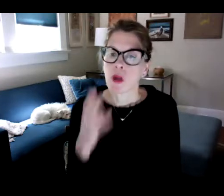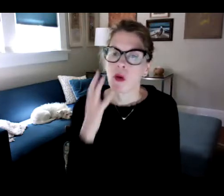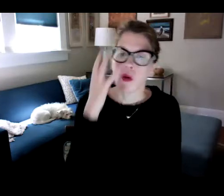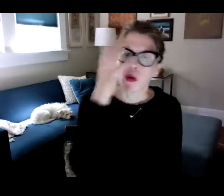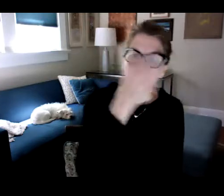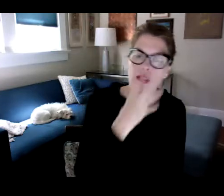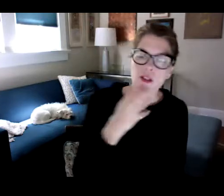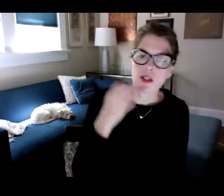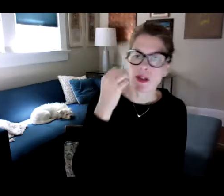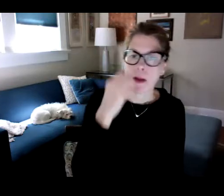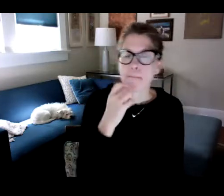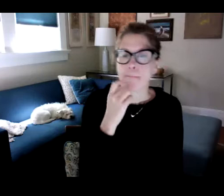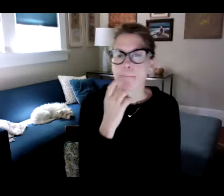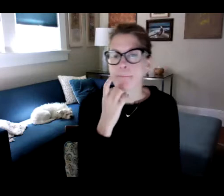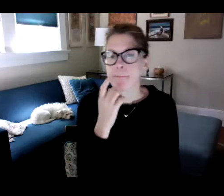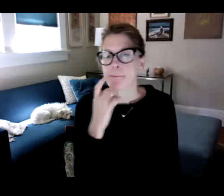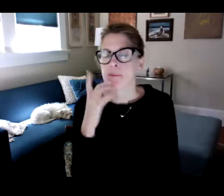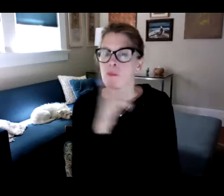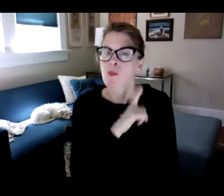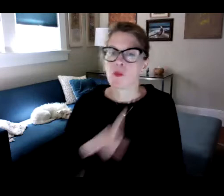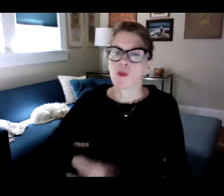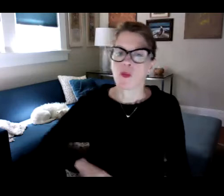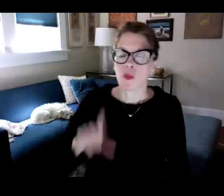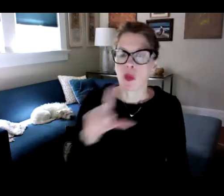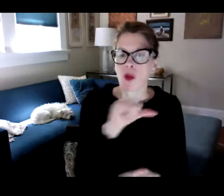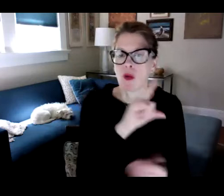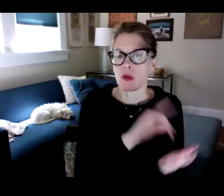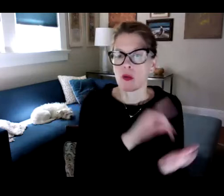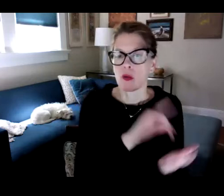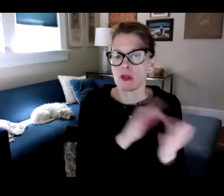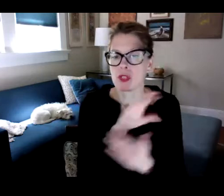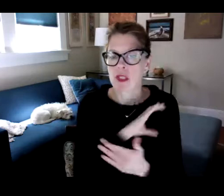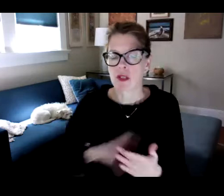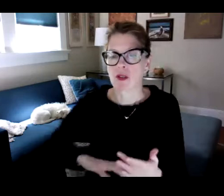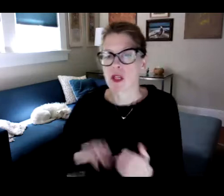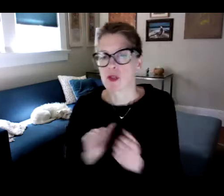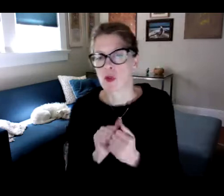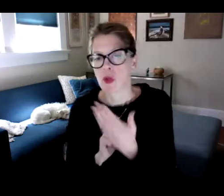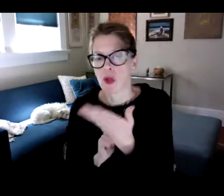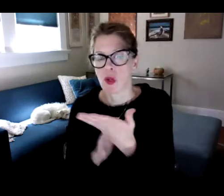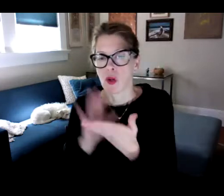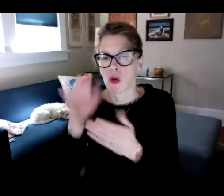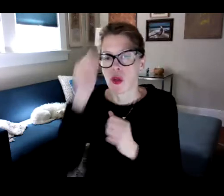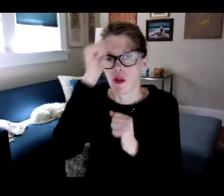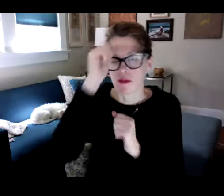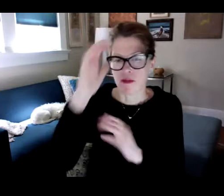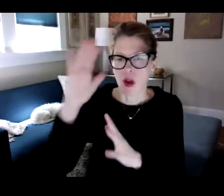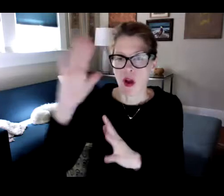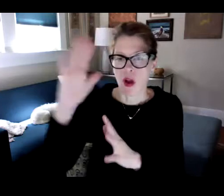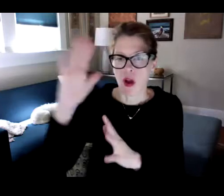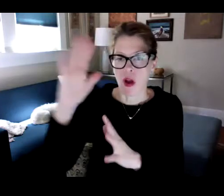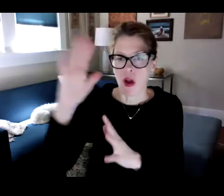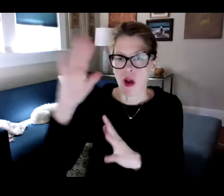O Gracious Light, Lord Jesus Christ, in you the Father's